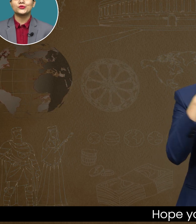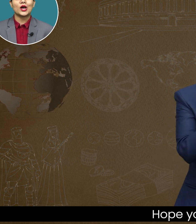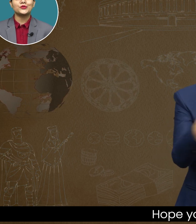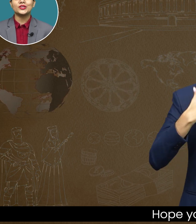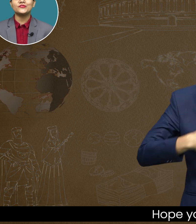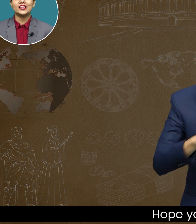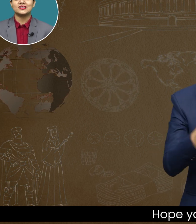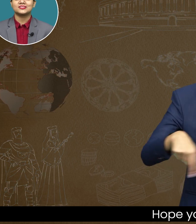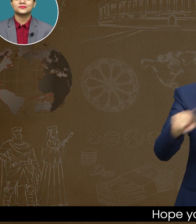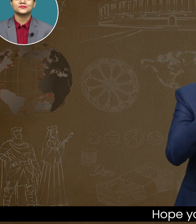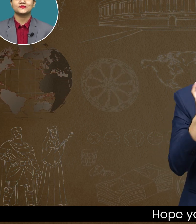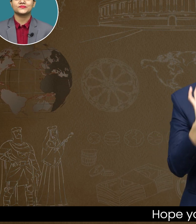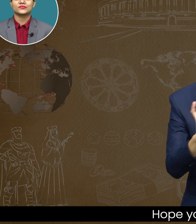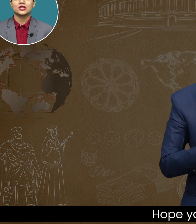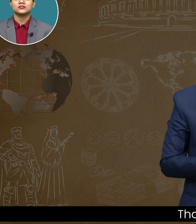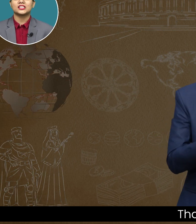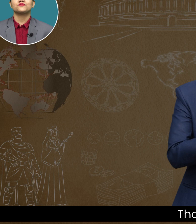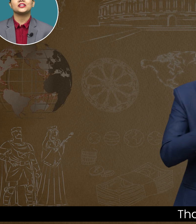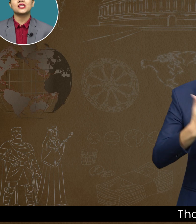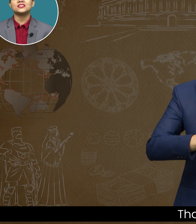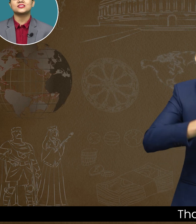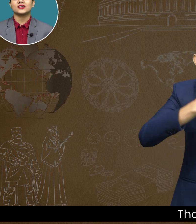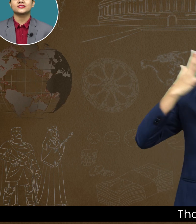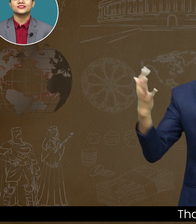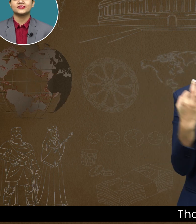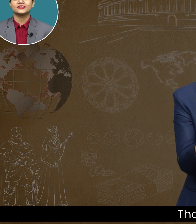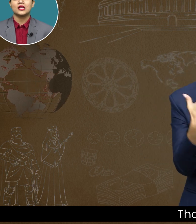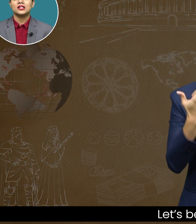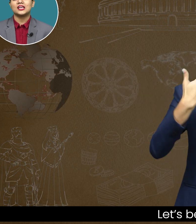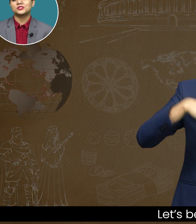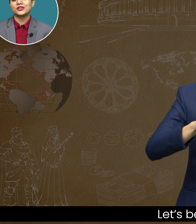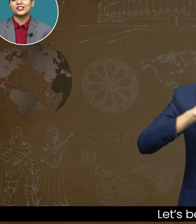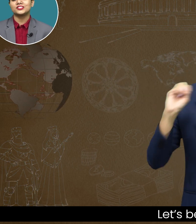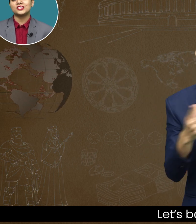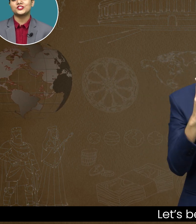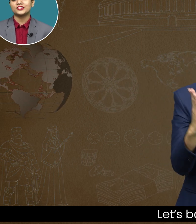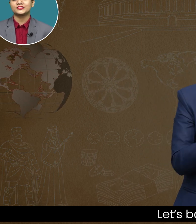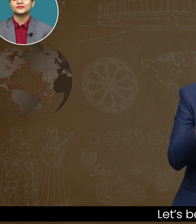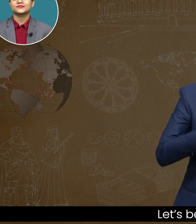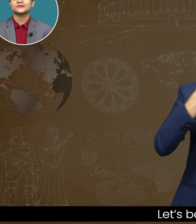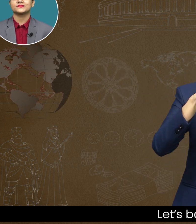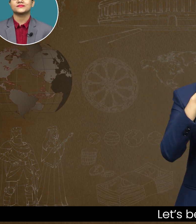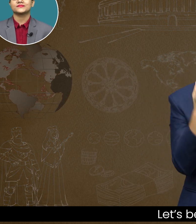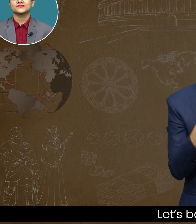Hope you are doing well. That's fantastic. Let's begin this session.